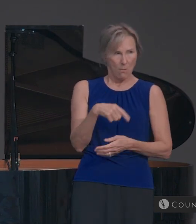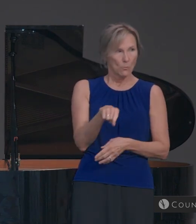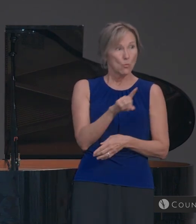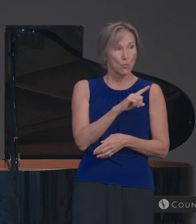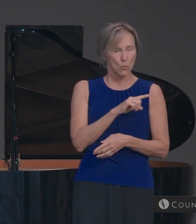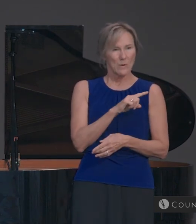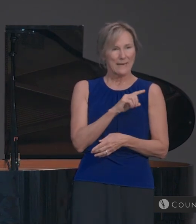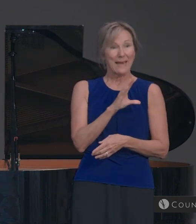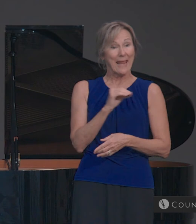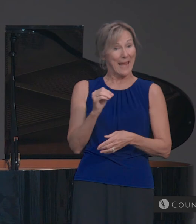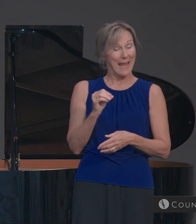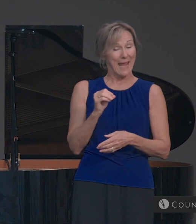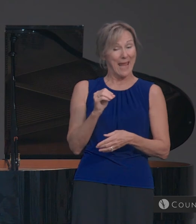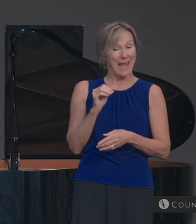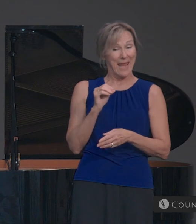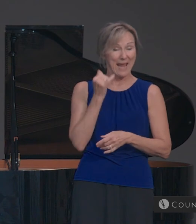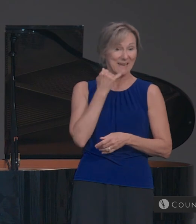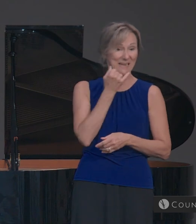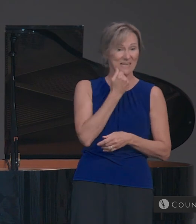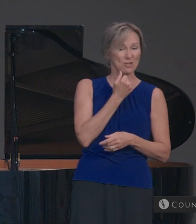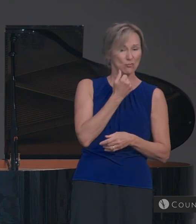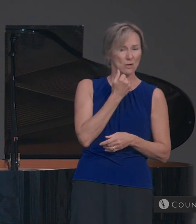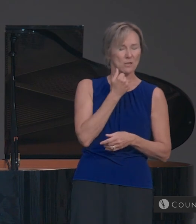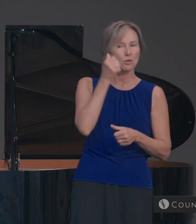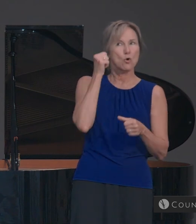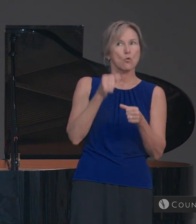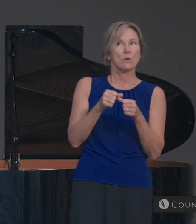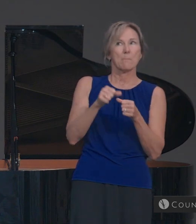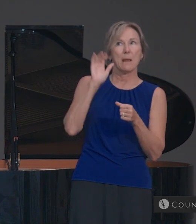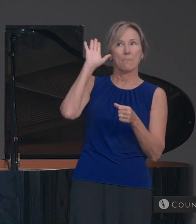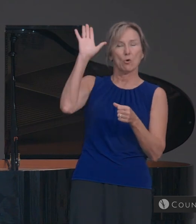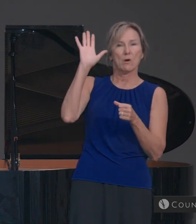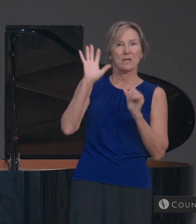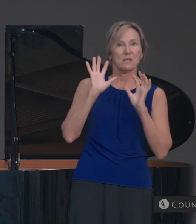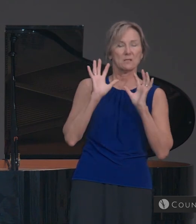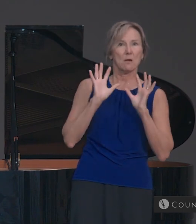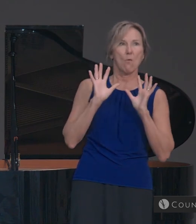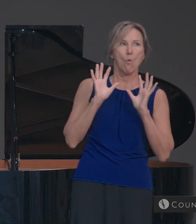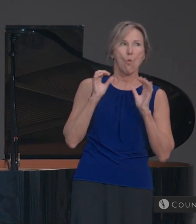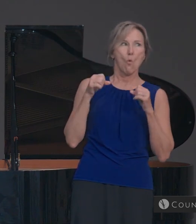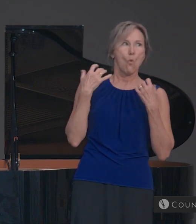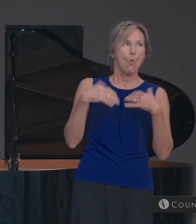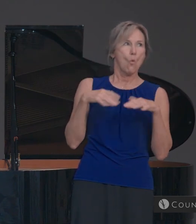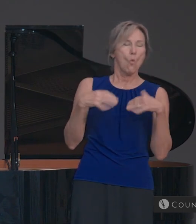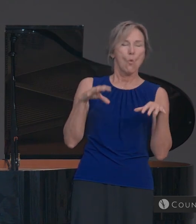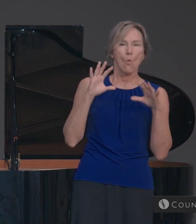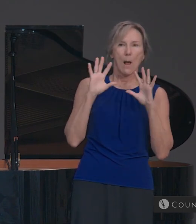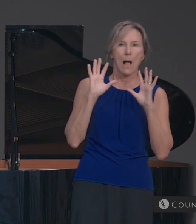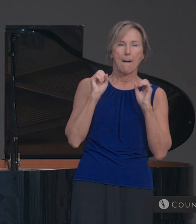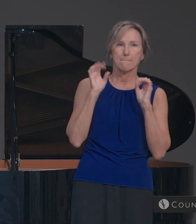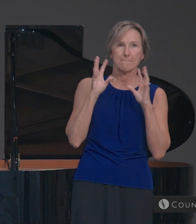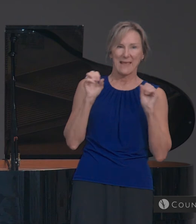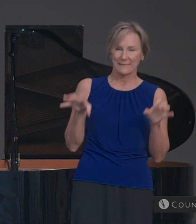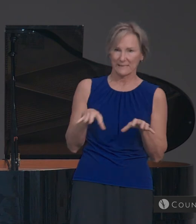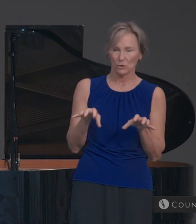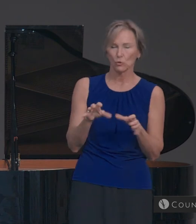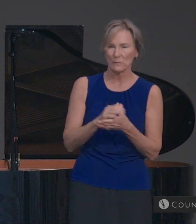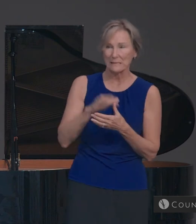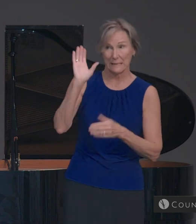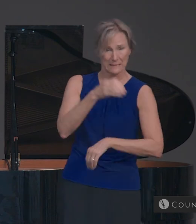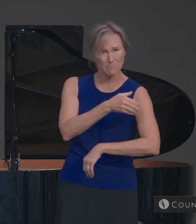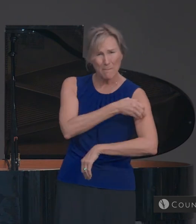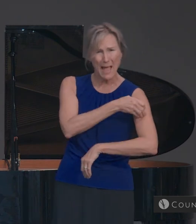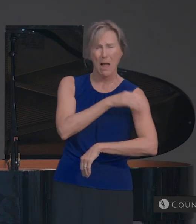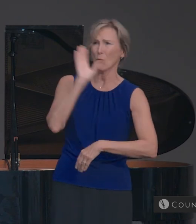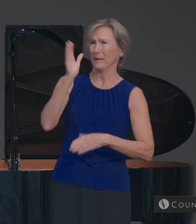future faithful acts of a fearsome God. This consideration should be a serious look at the power and plan